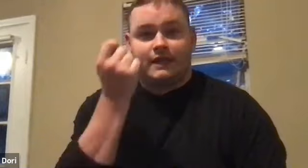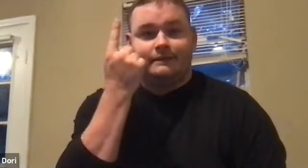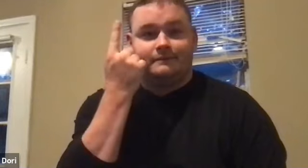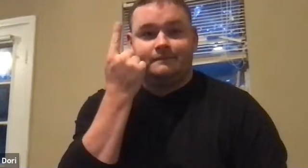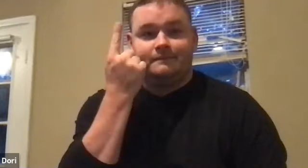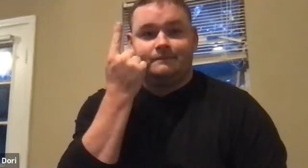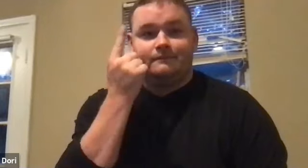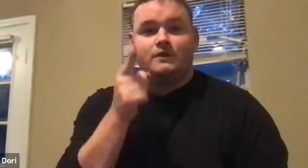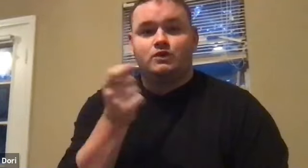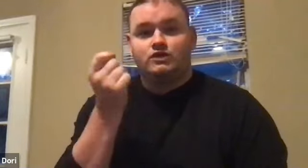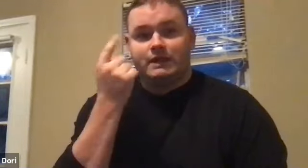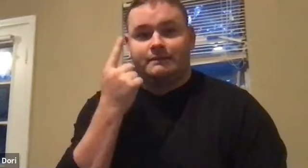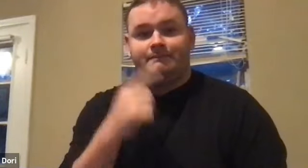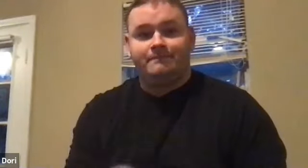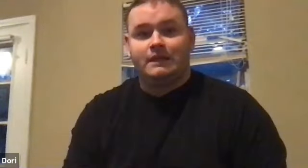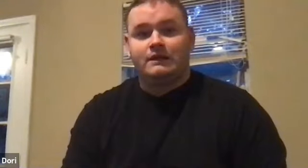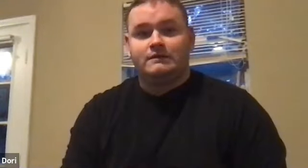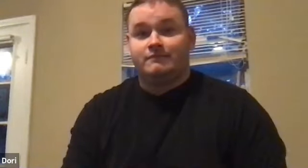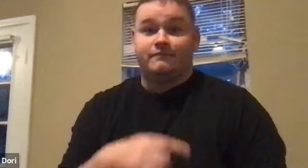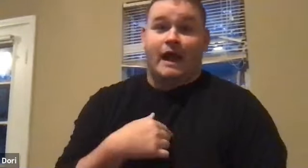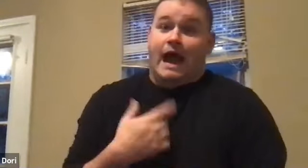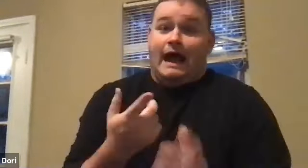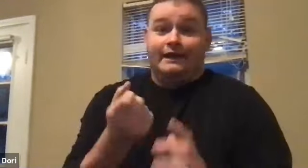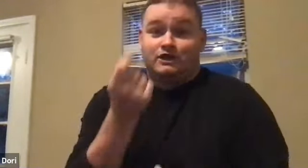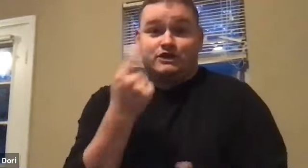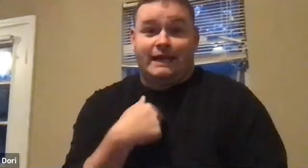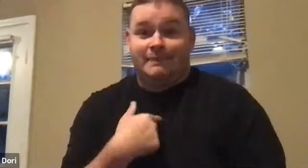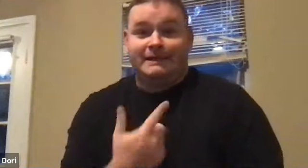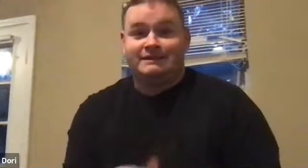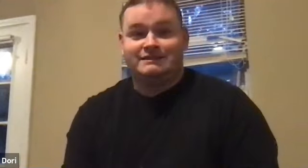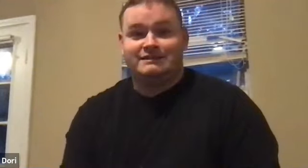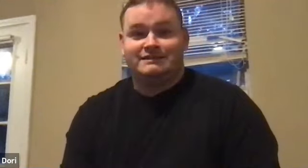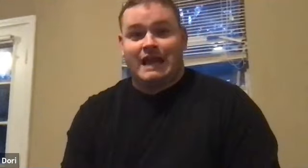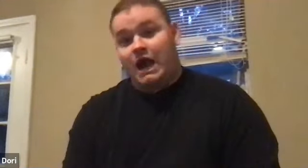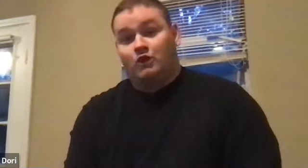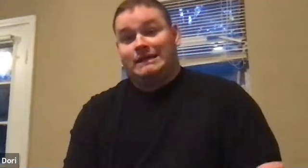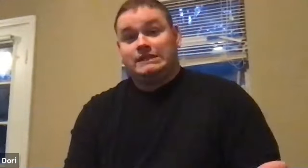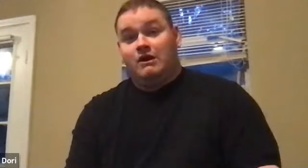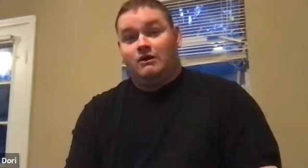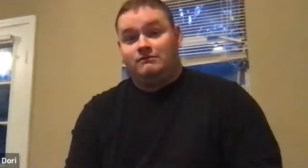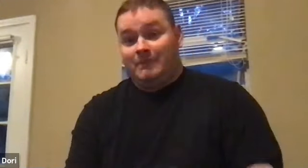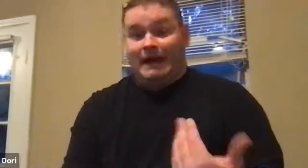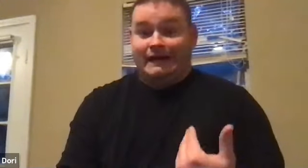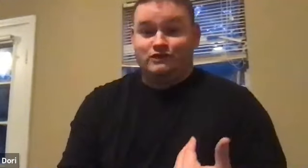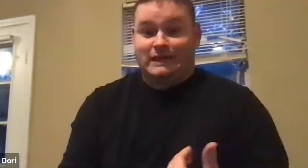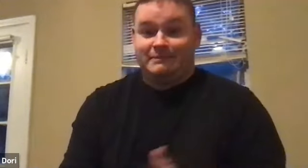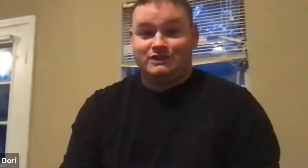Understand? Understand him? I understand me. I don't know about y'all, but I